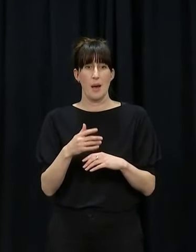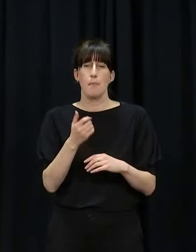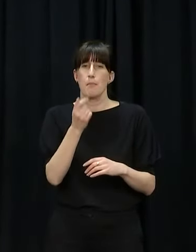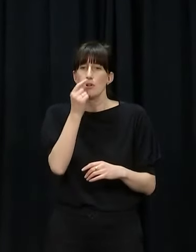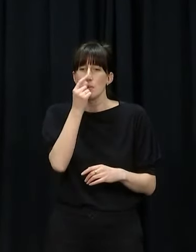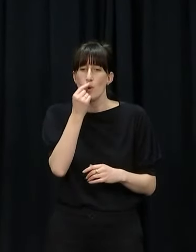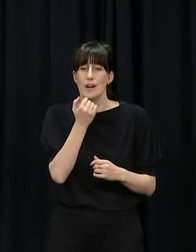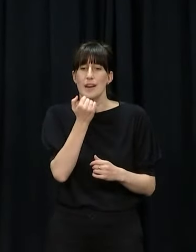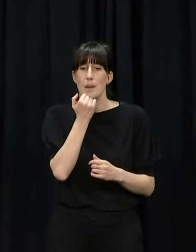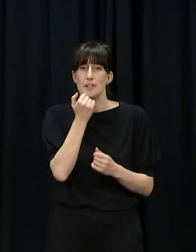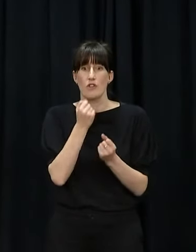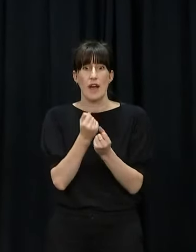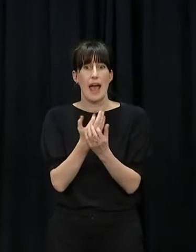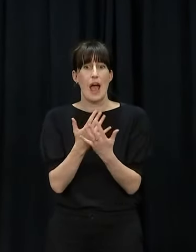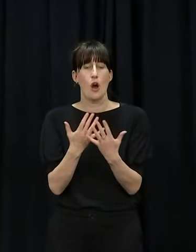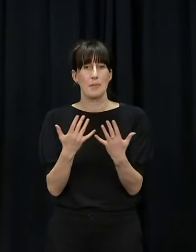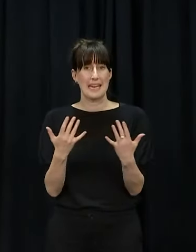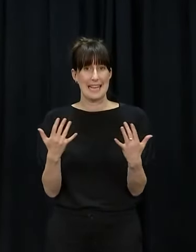be